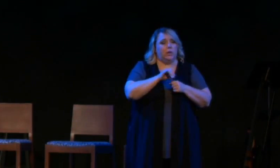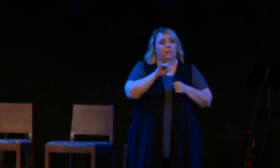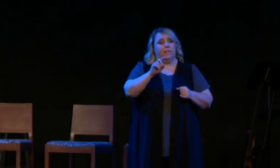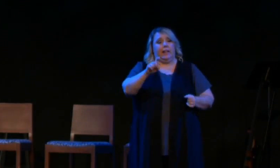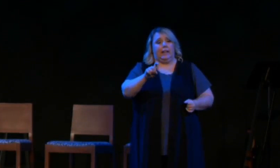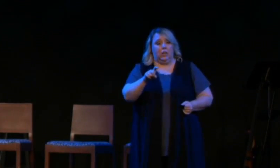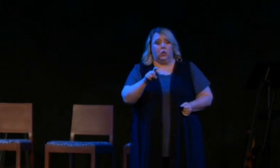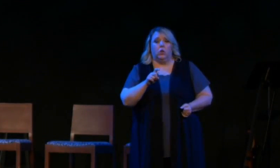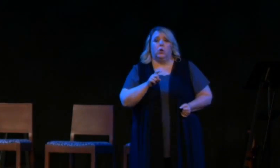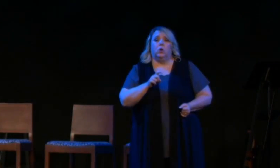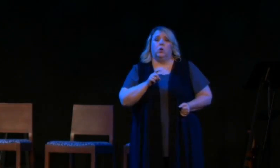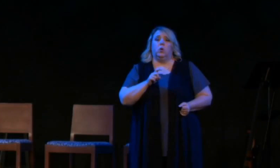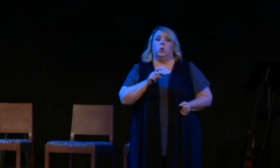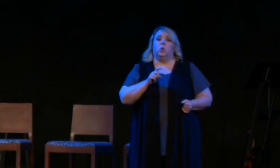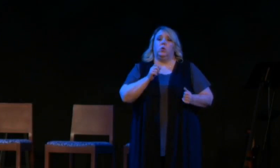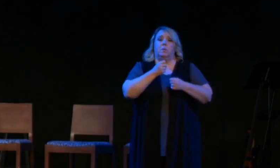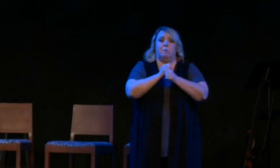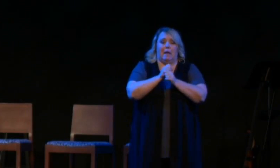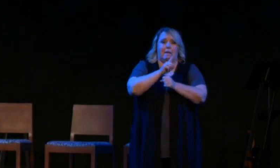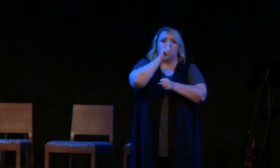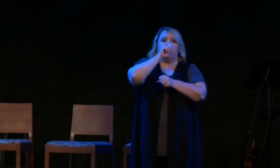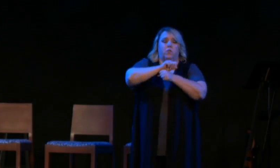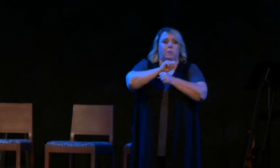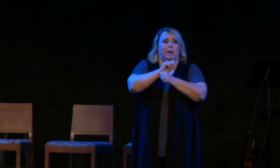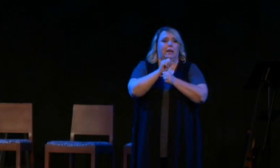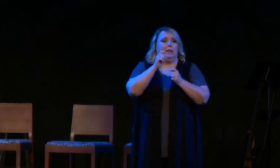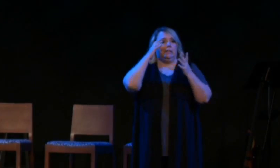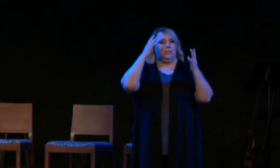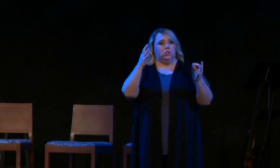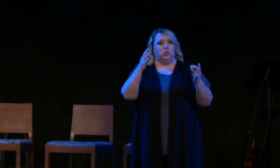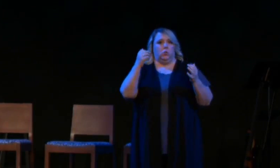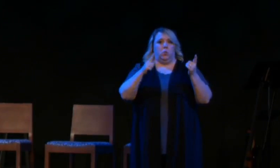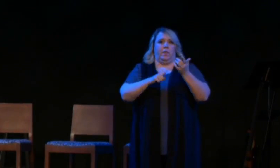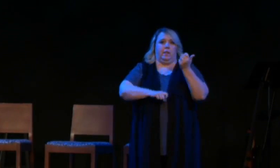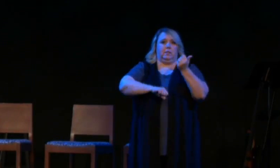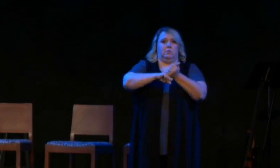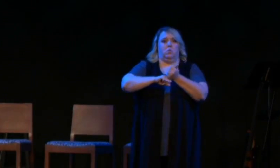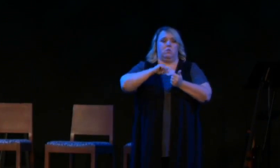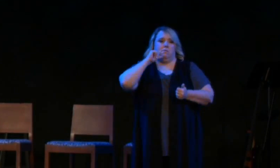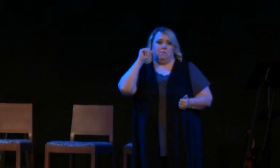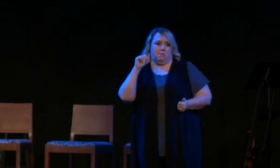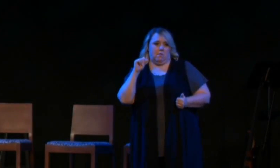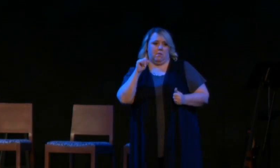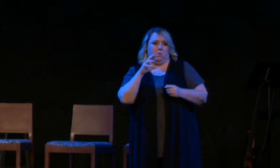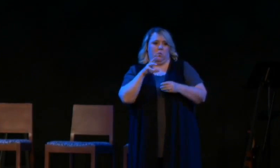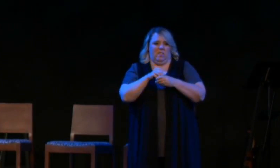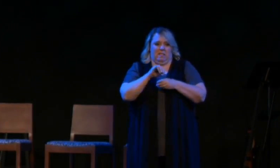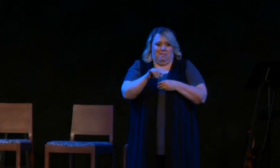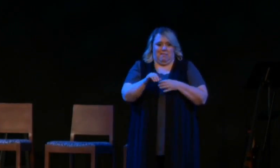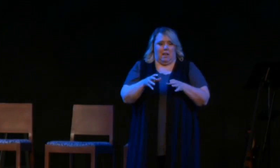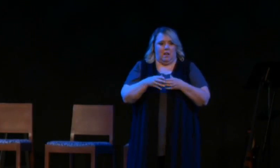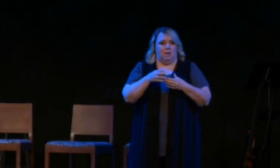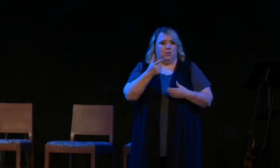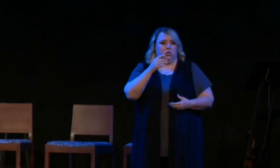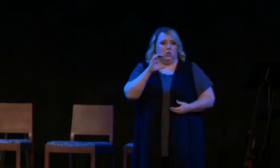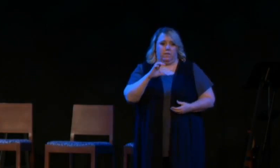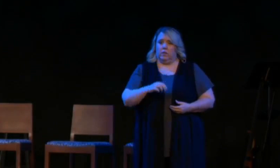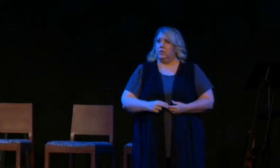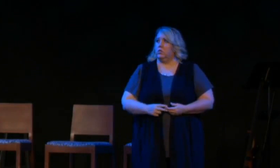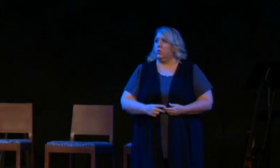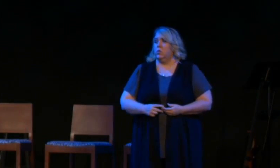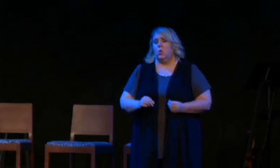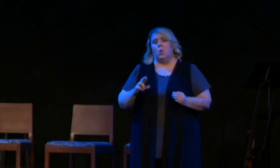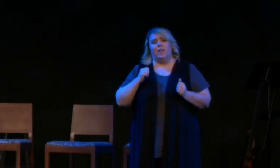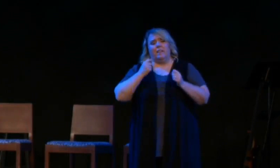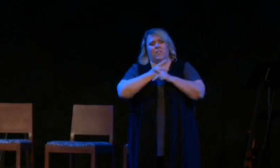to make a firm position one way or another for the clergy session of that annual conference. Or they could just figure out some